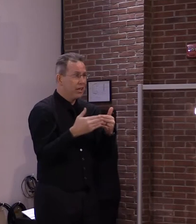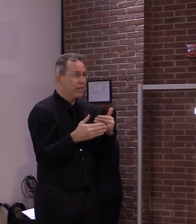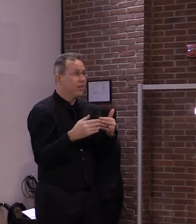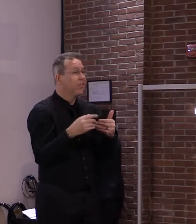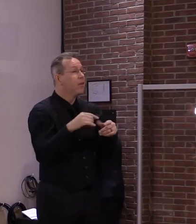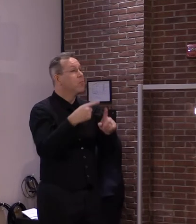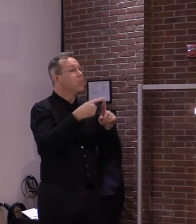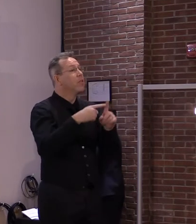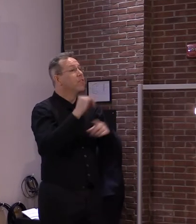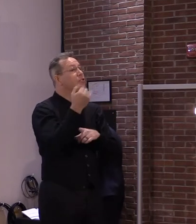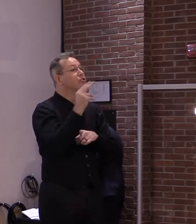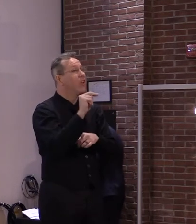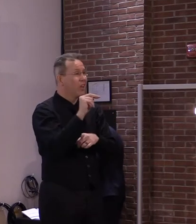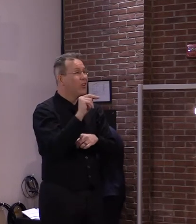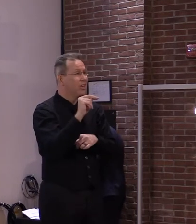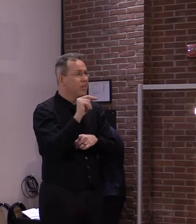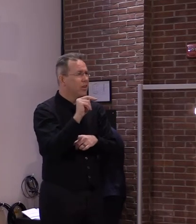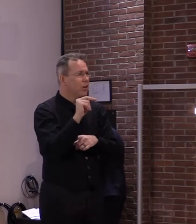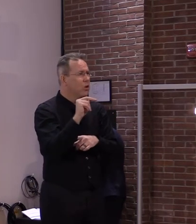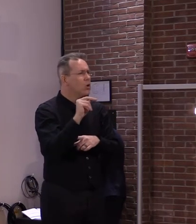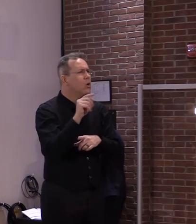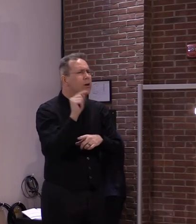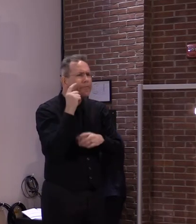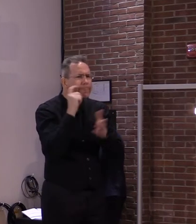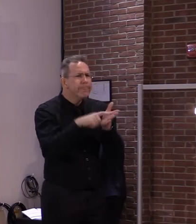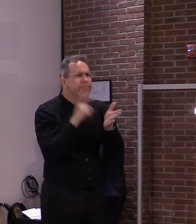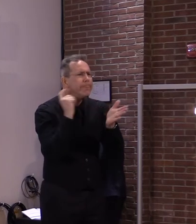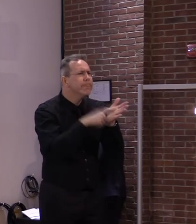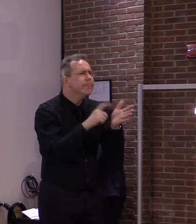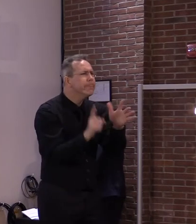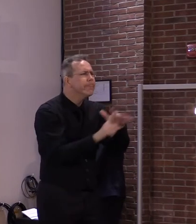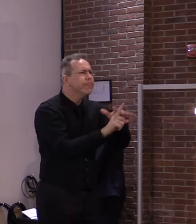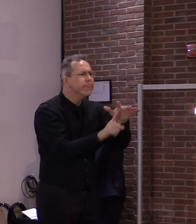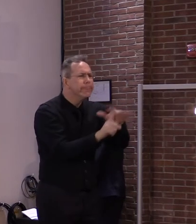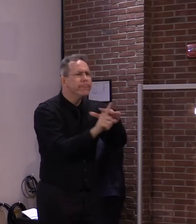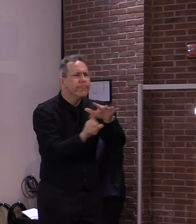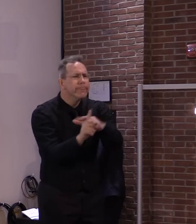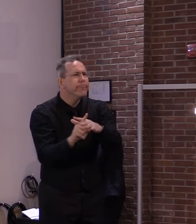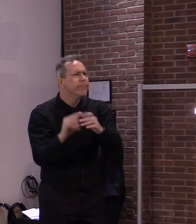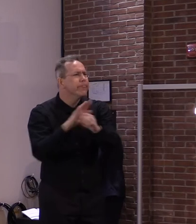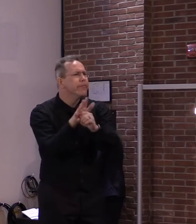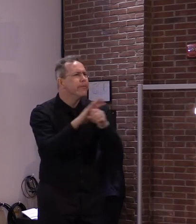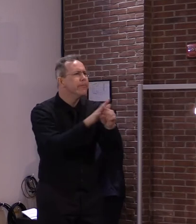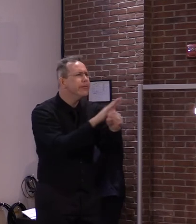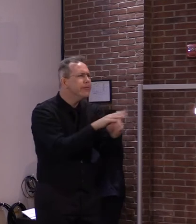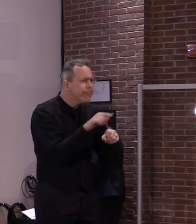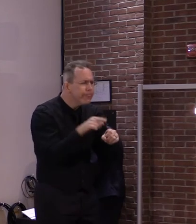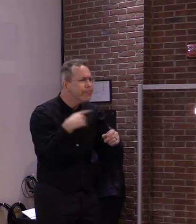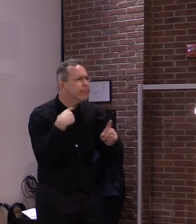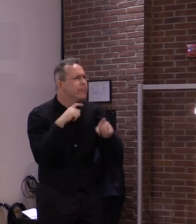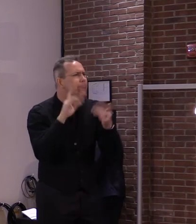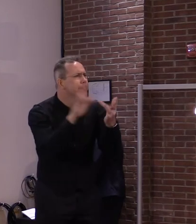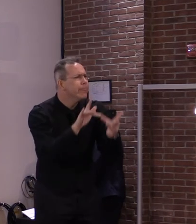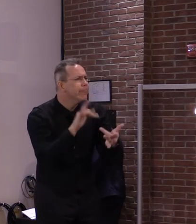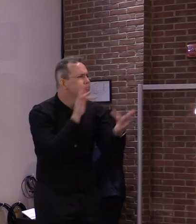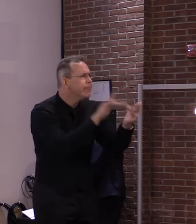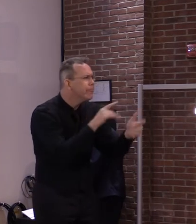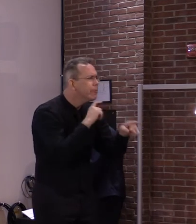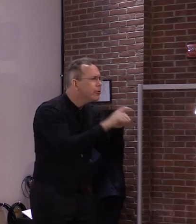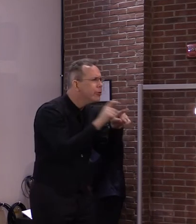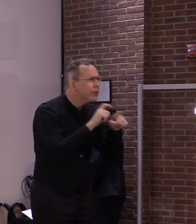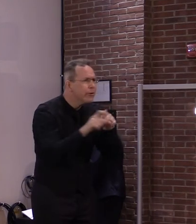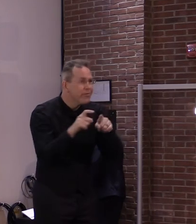perhaps isolated contacts but no teams that were in their entirety quarantined at the